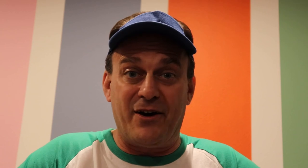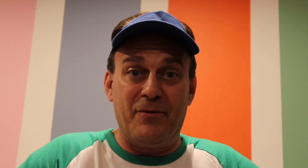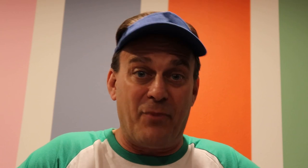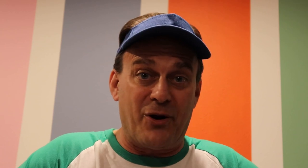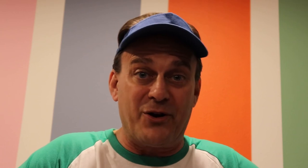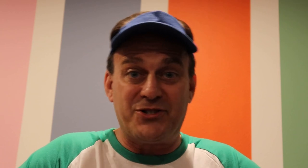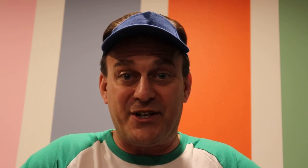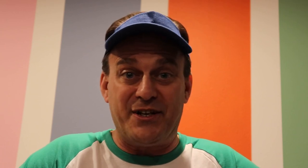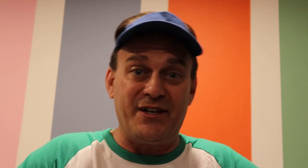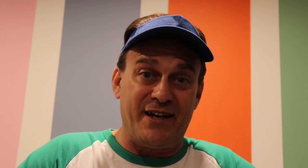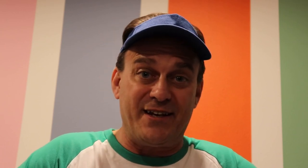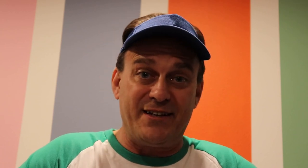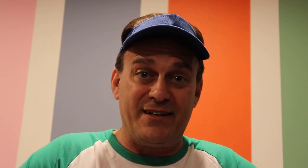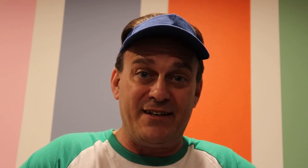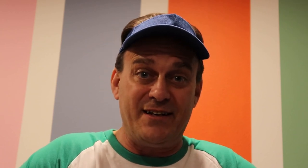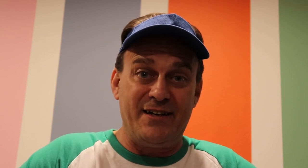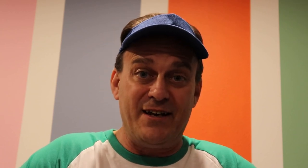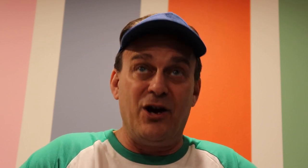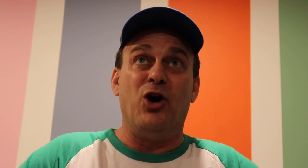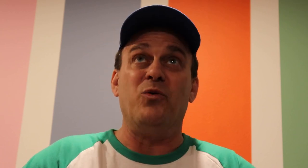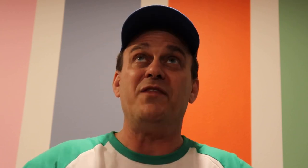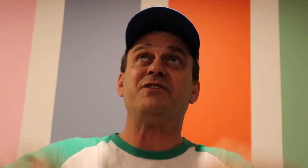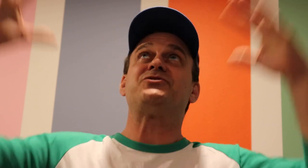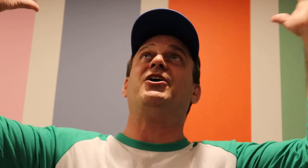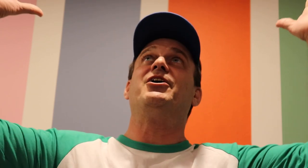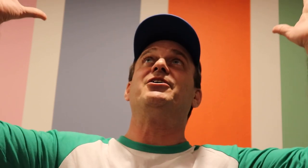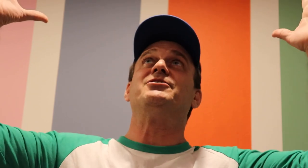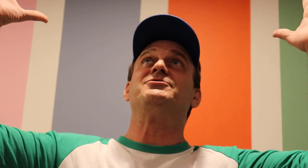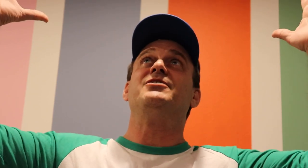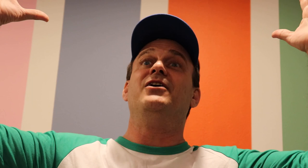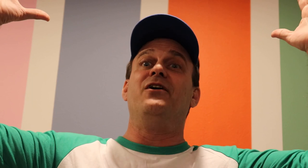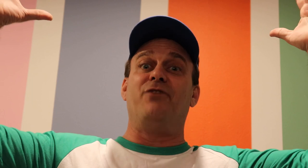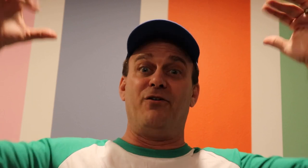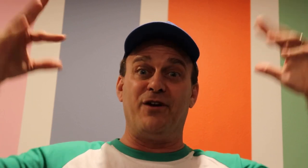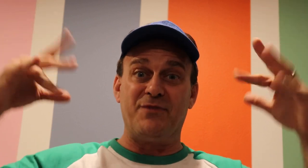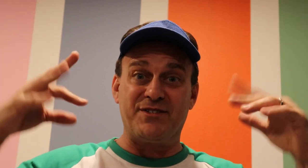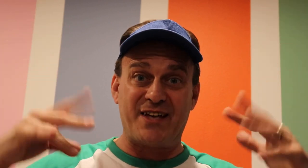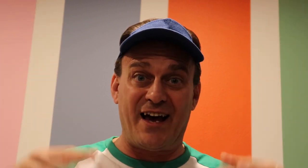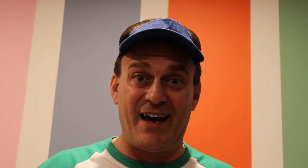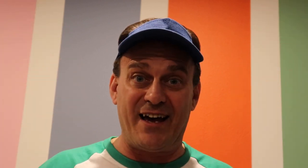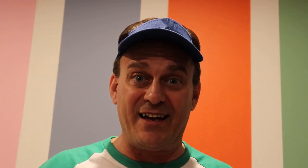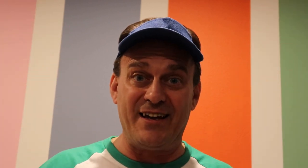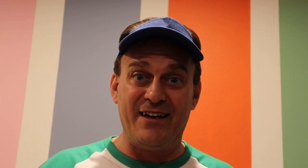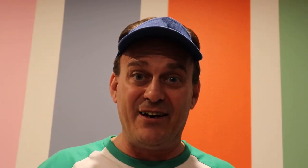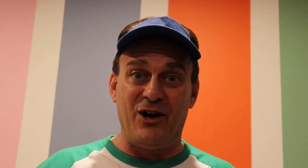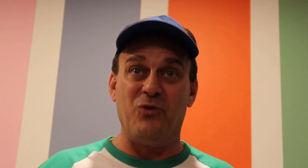come marching in, oh, when the stars fall from the sky, oh, when